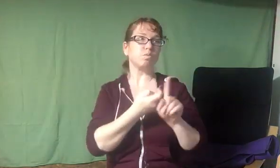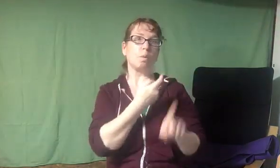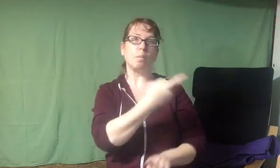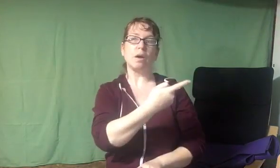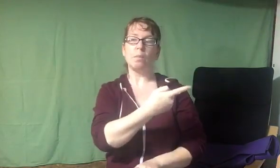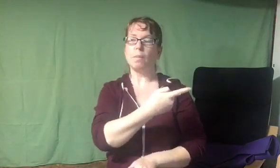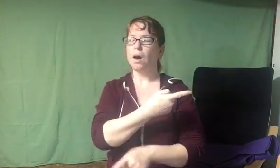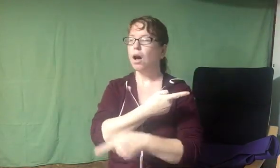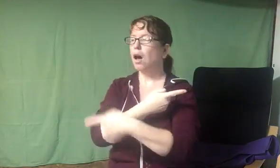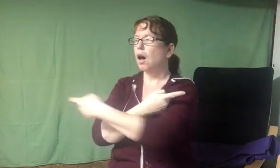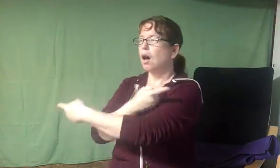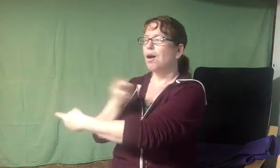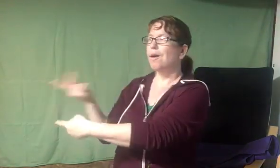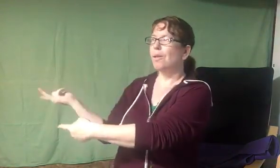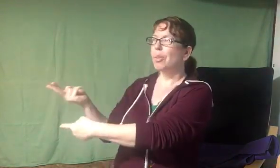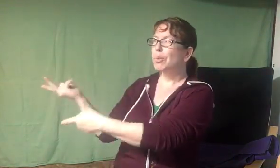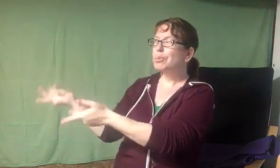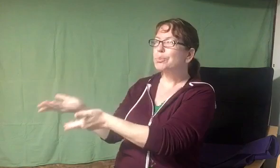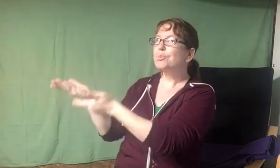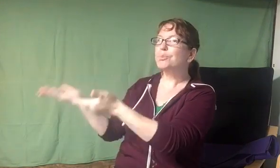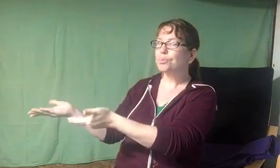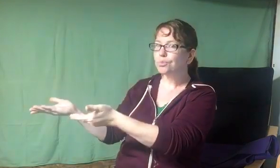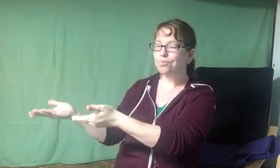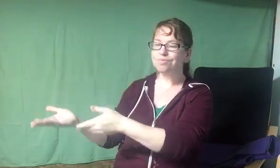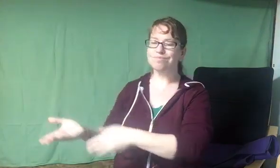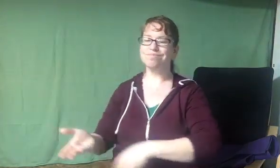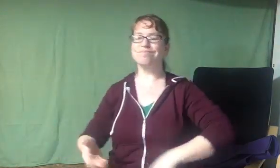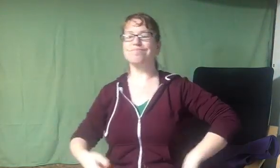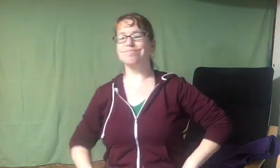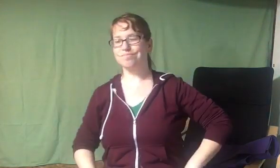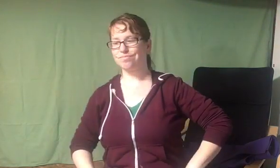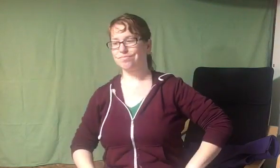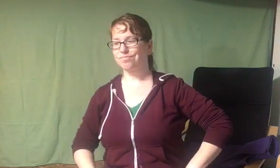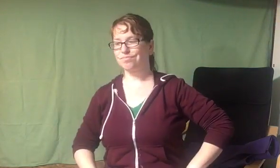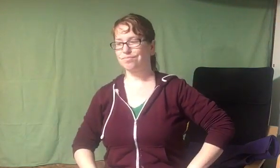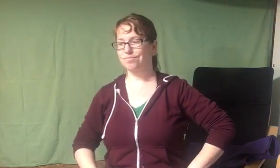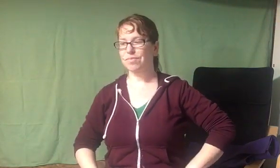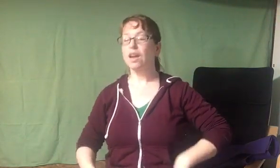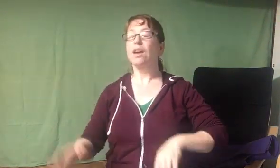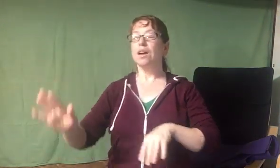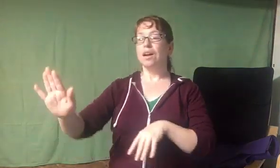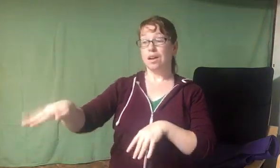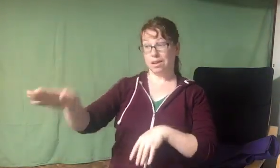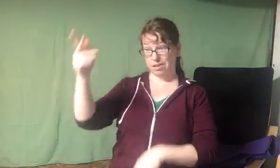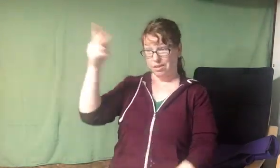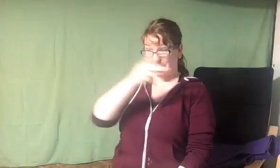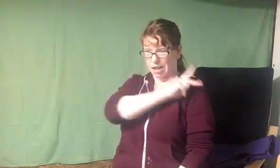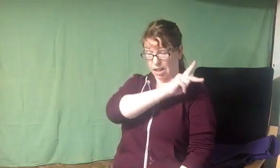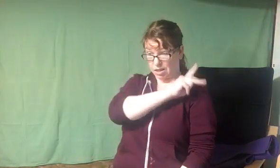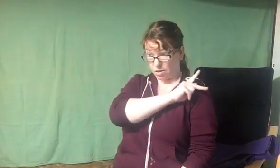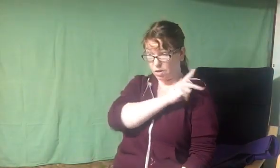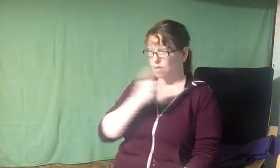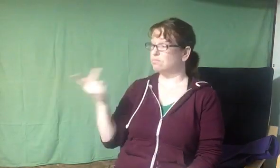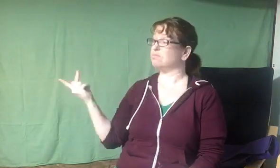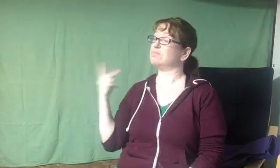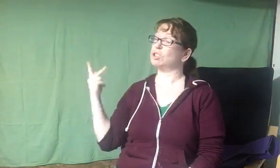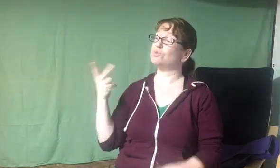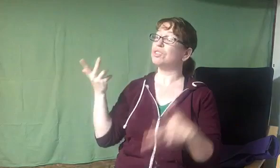at Kathryn. "We found the badges that belonged to Marissa the Science Fairy, Allison the Art Fairy, and Lydia the Reading Fairy," she